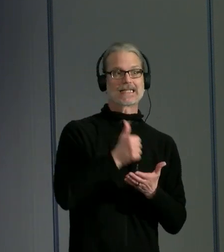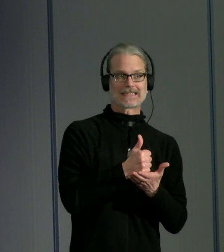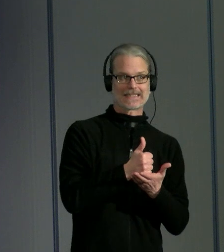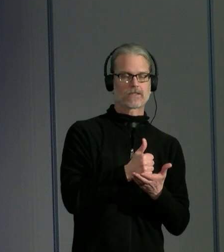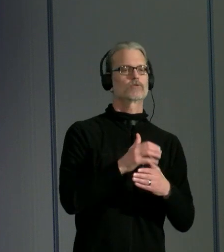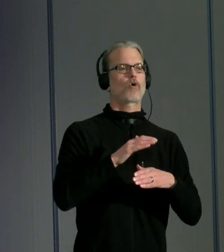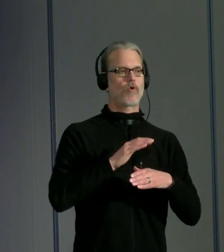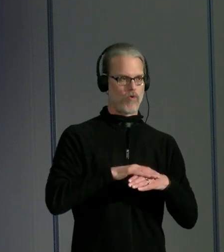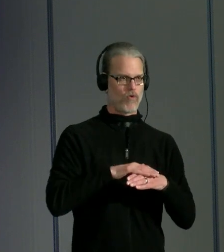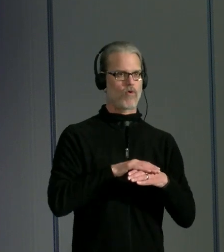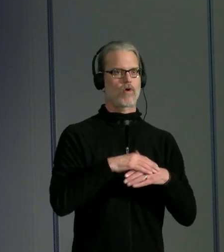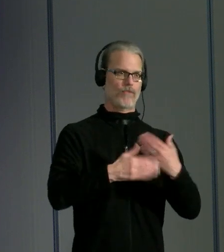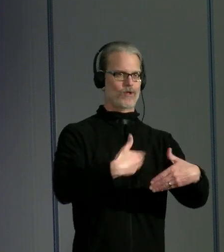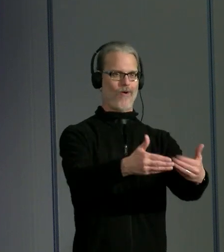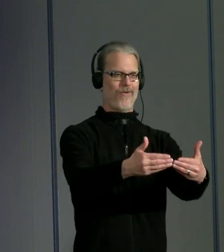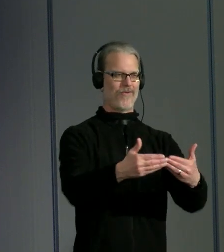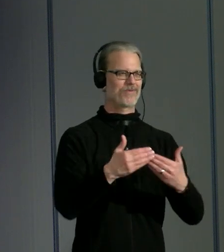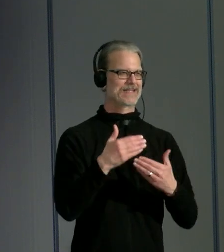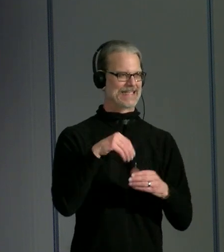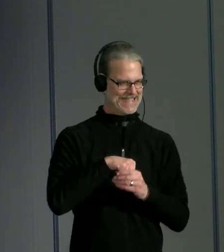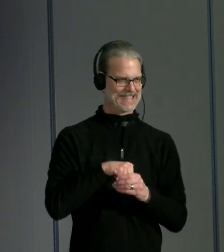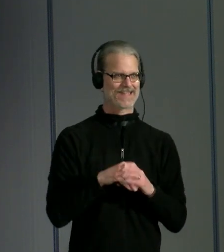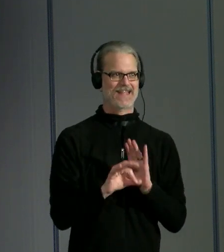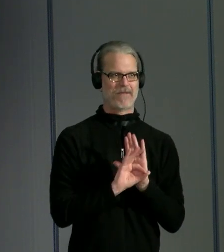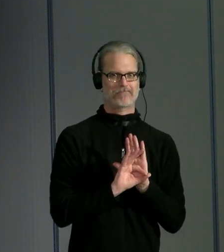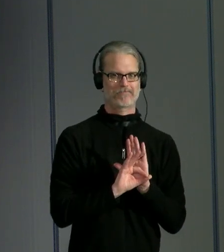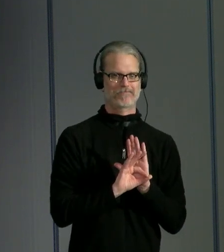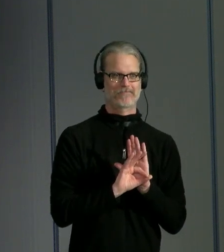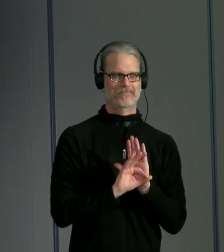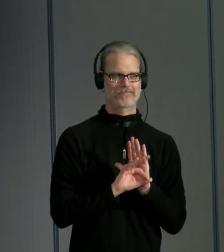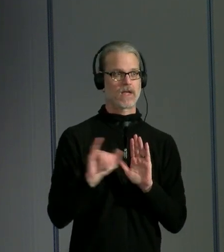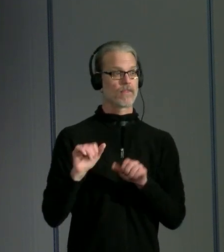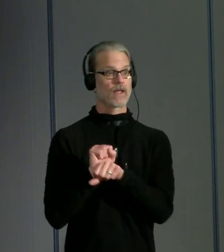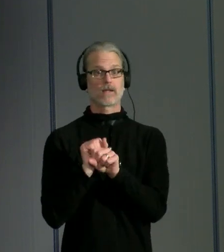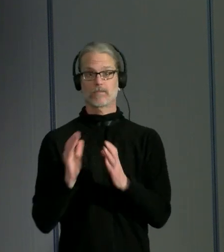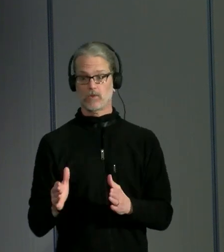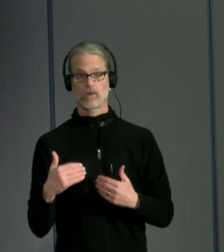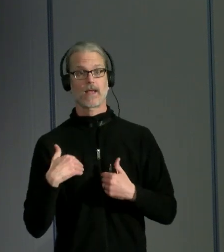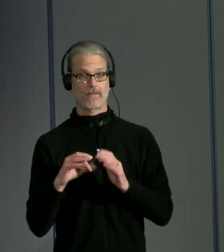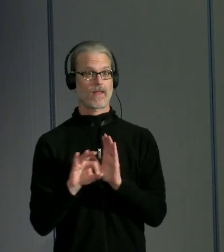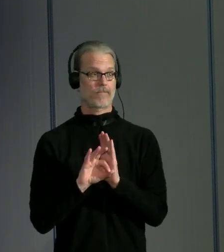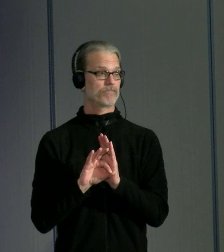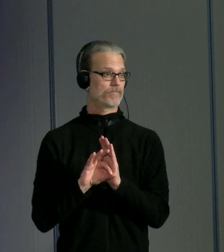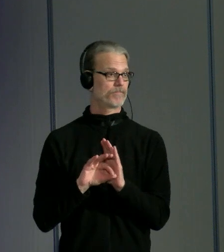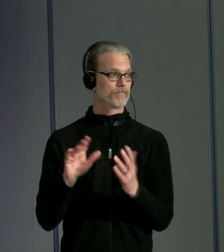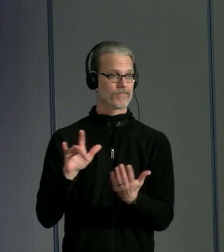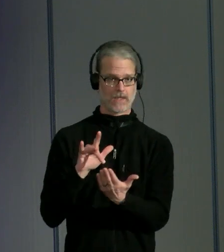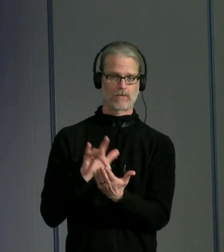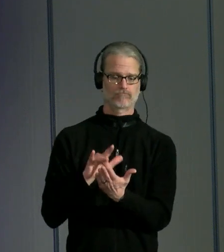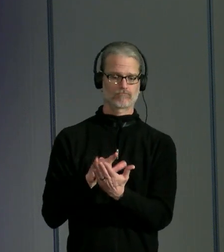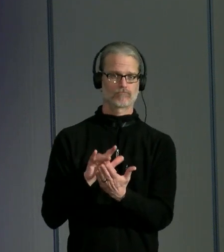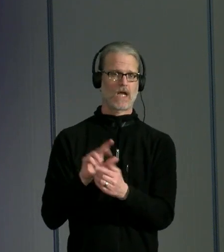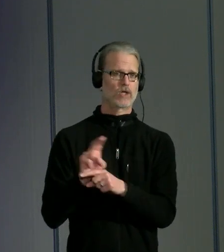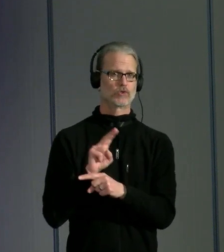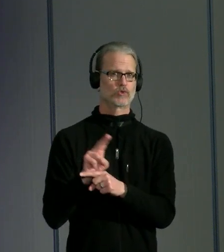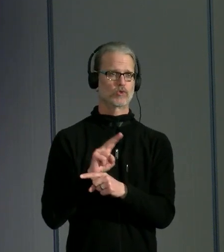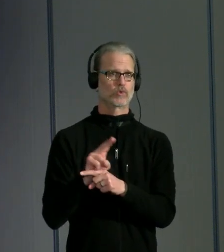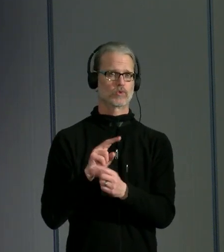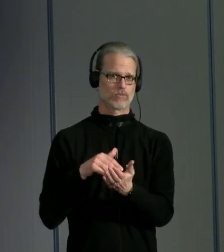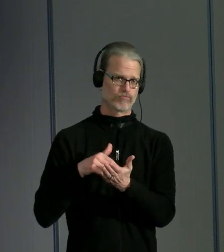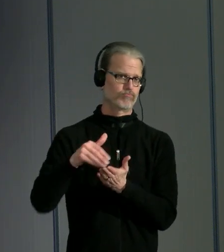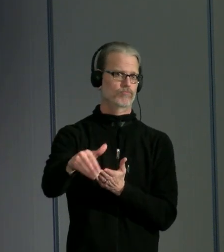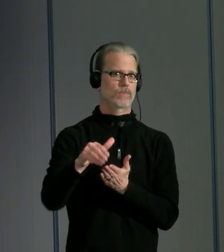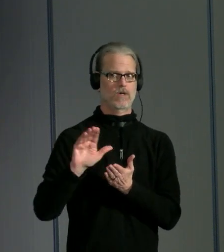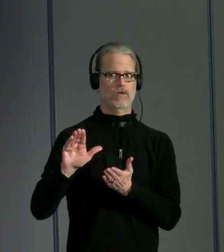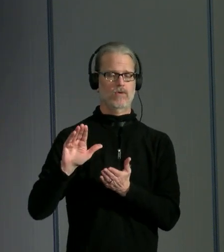through an app. This particular employee had the app and used it a lot in her personal life.